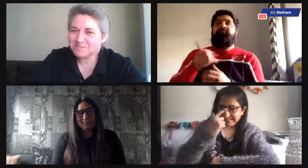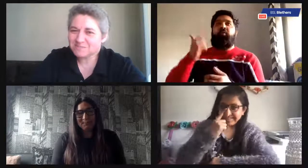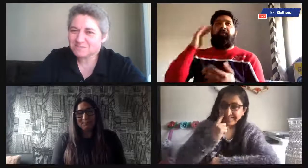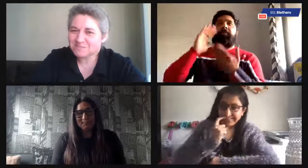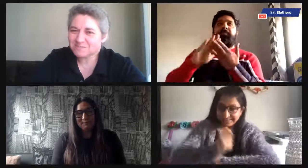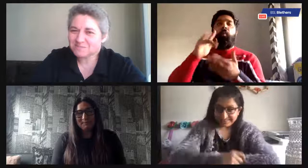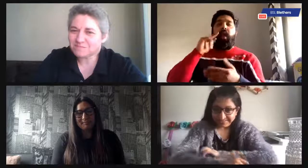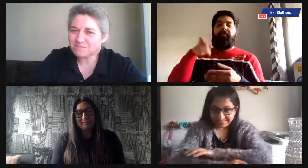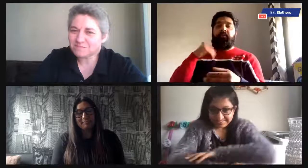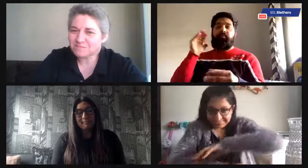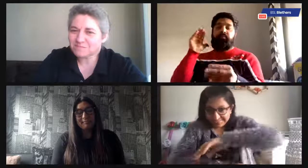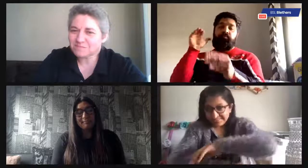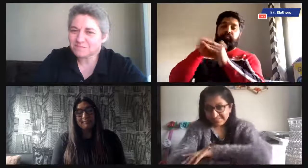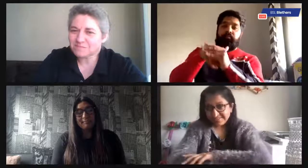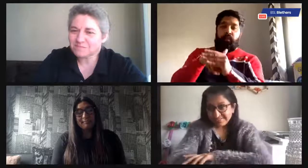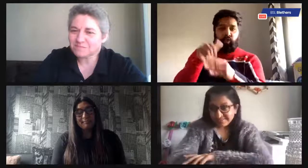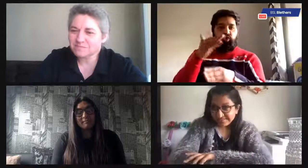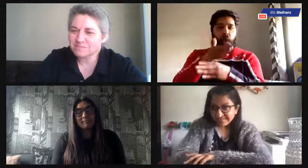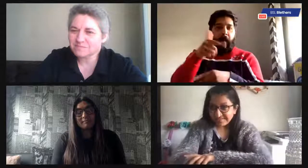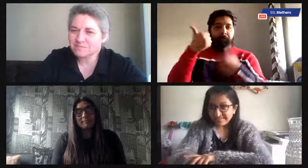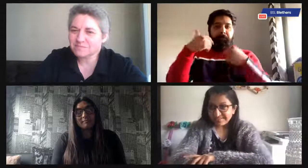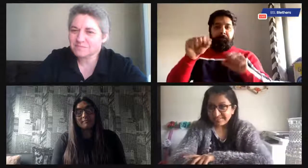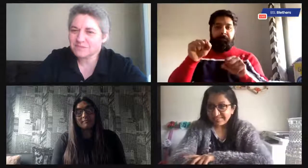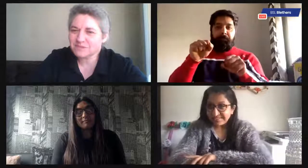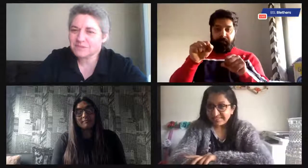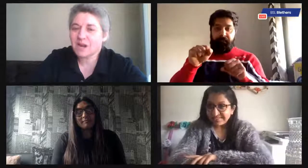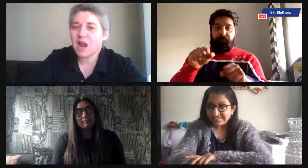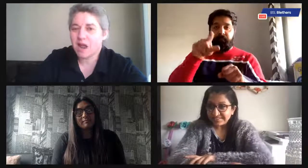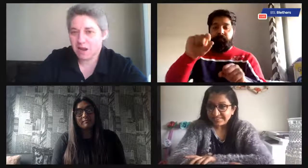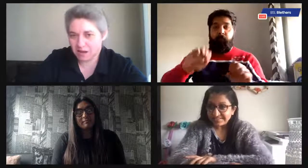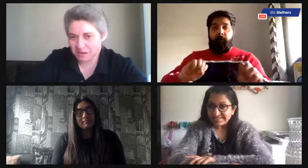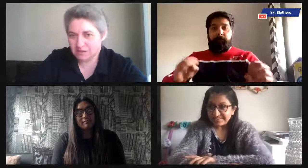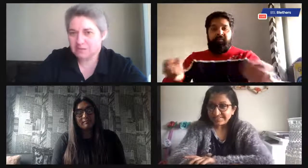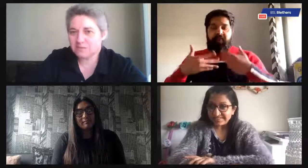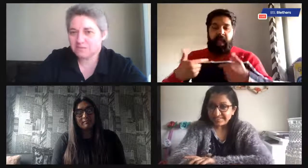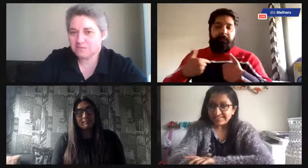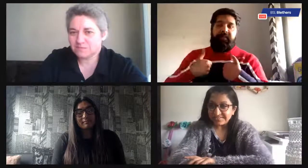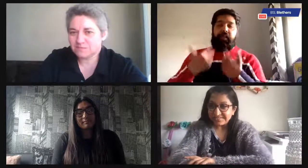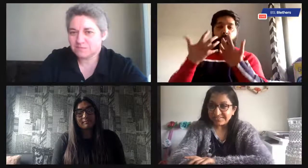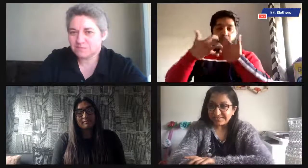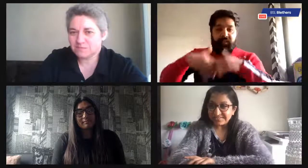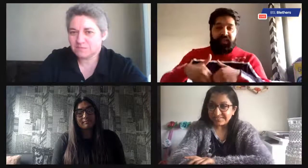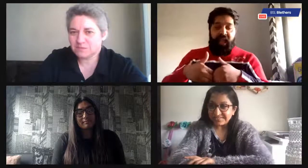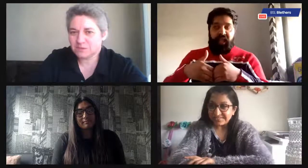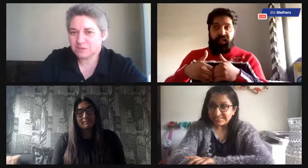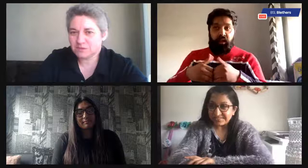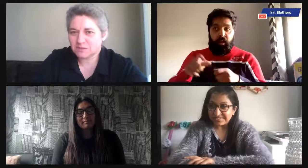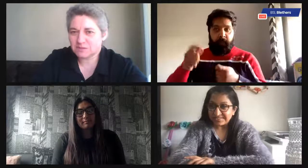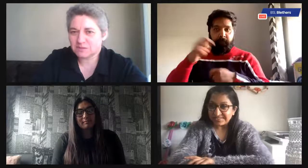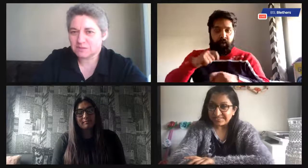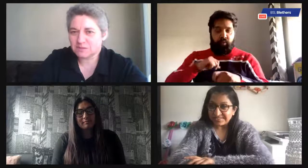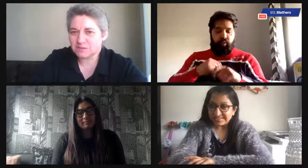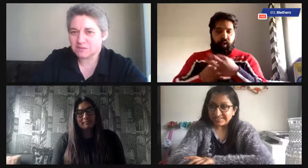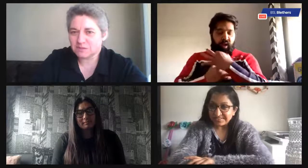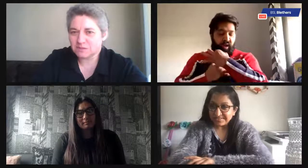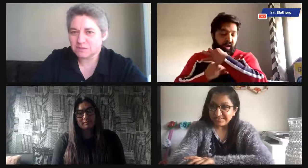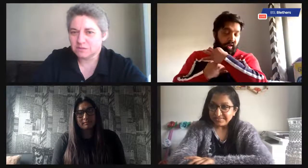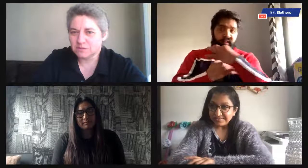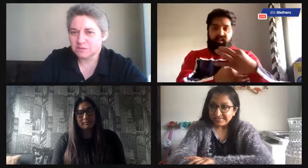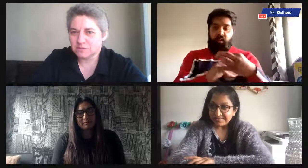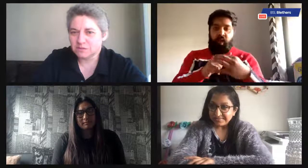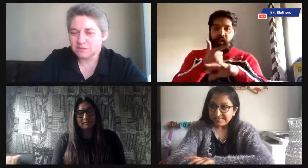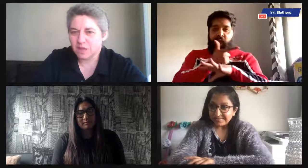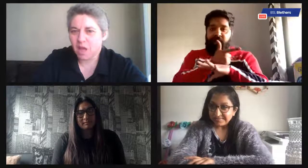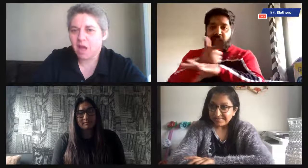I'm just randomly picking because there's too many was when I genuinely got the job. They provided me with